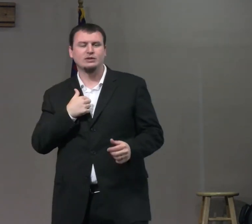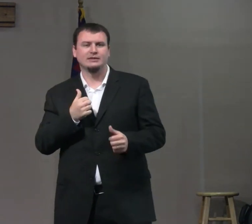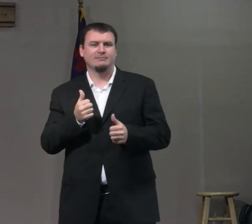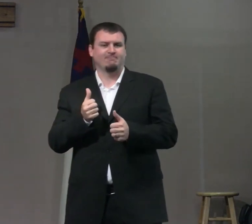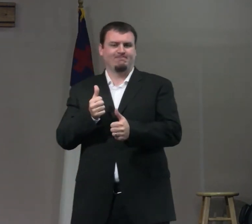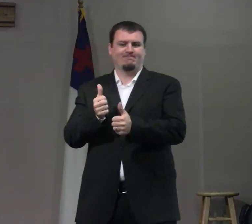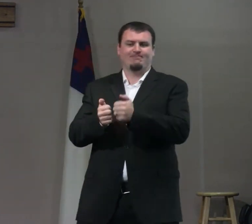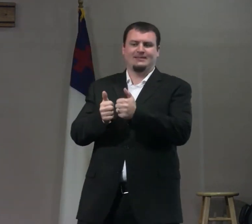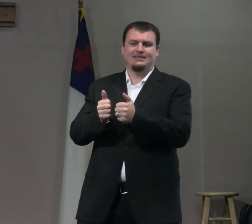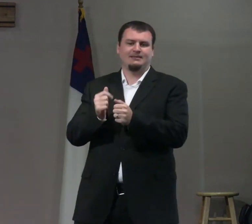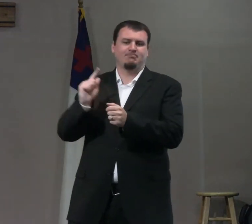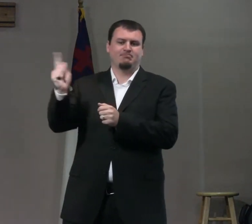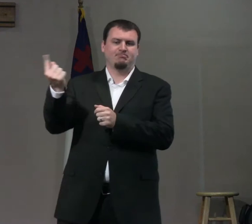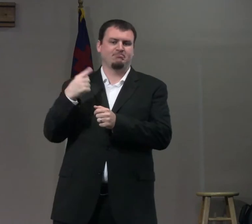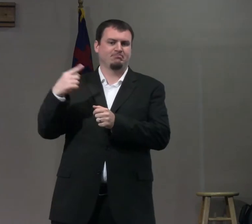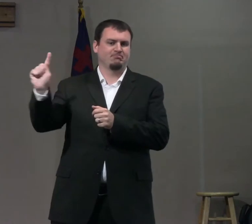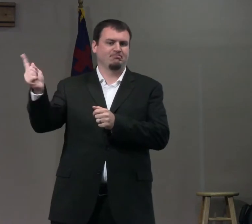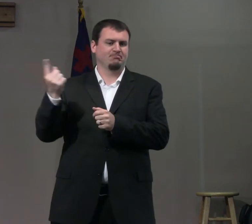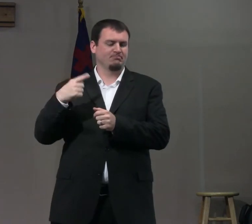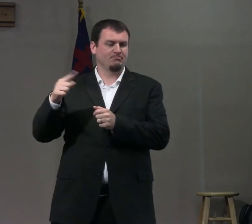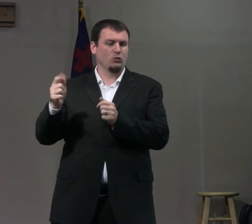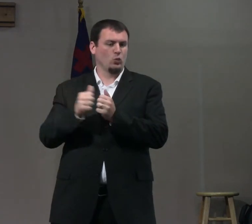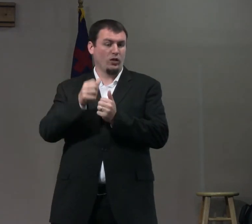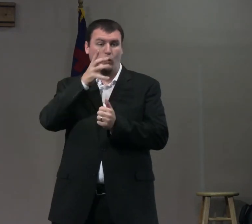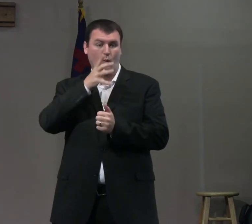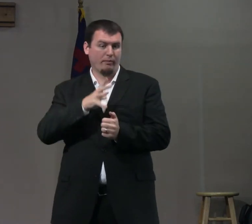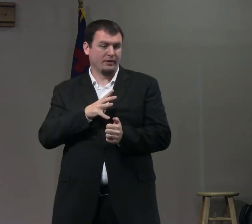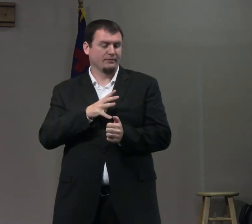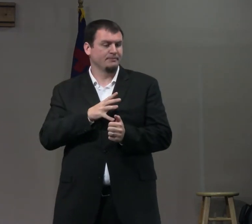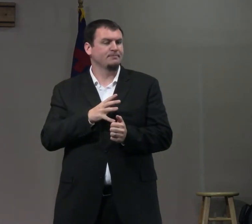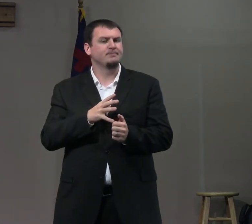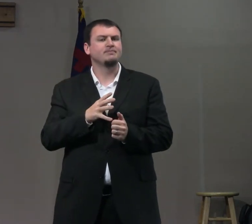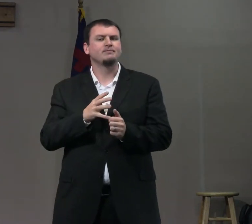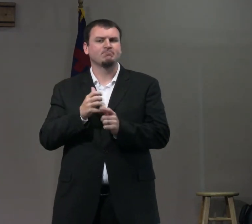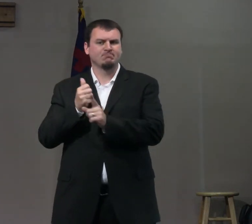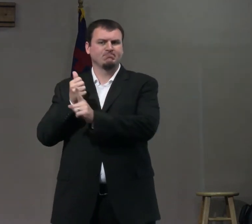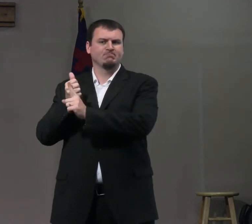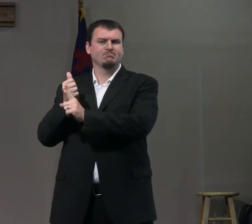Just yesterday, I was texting someone.